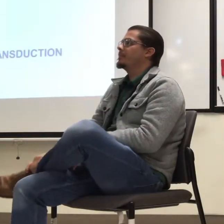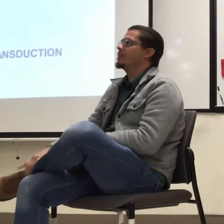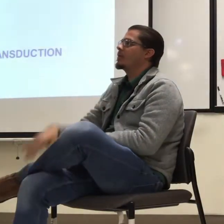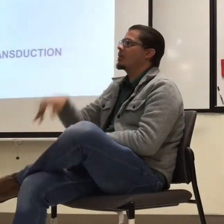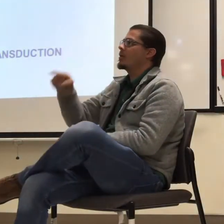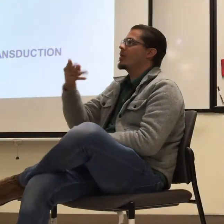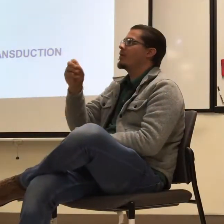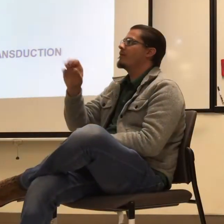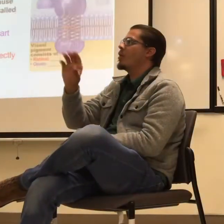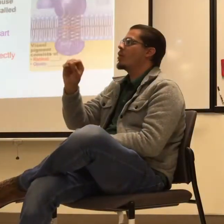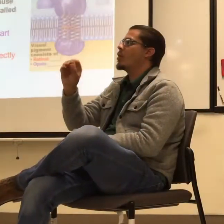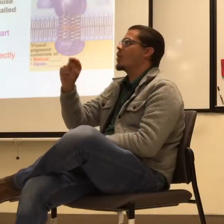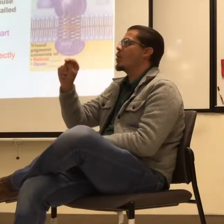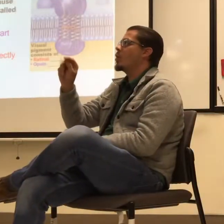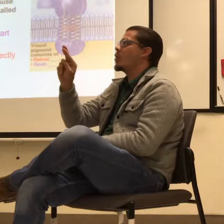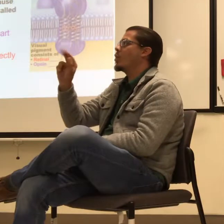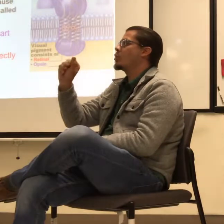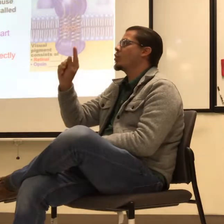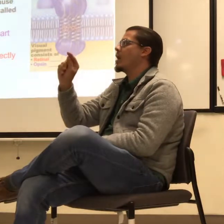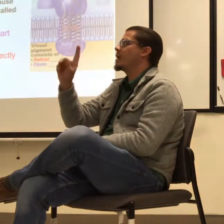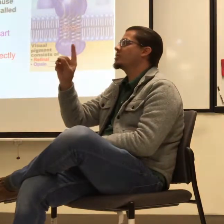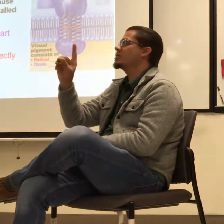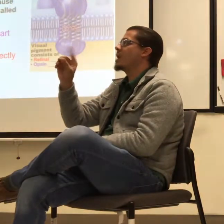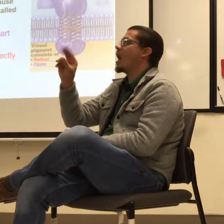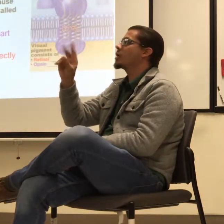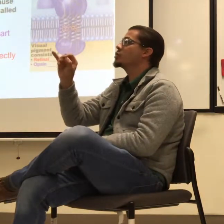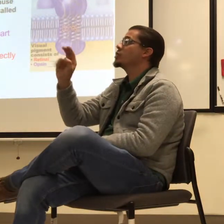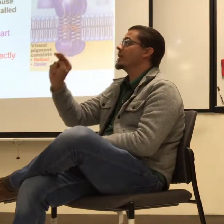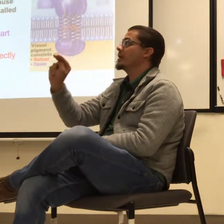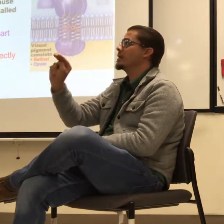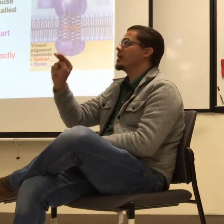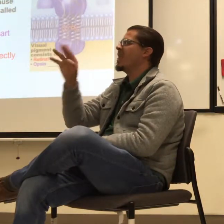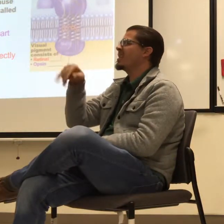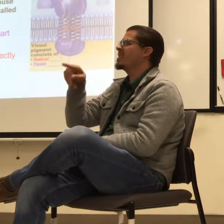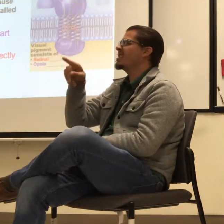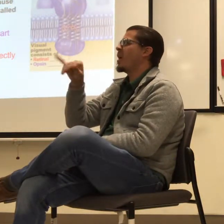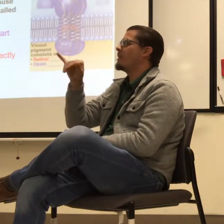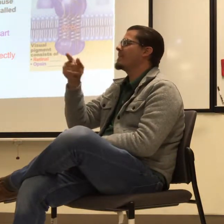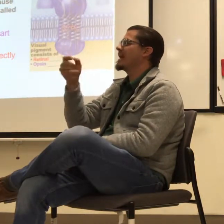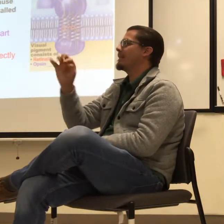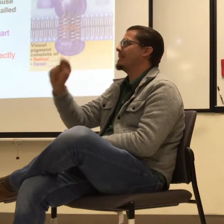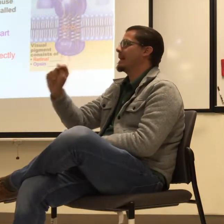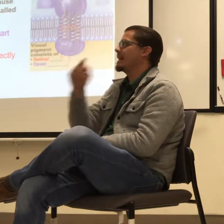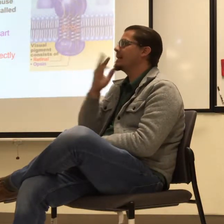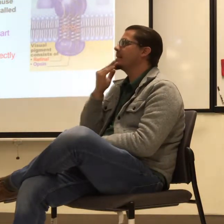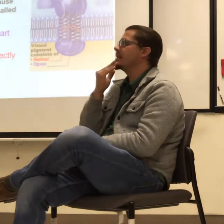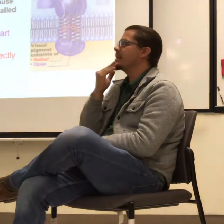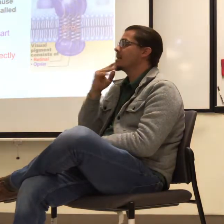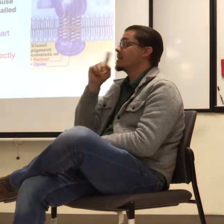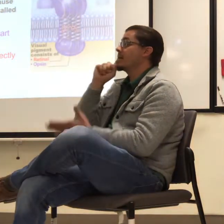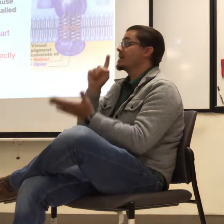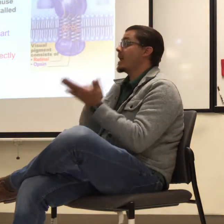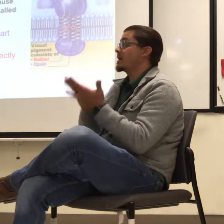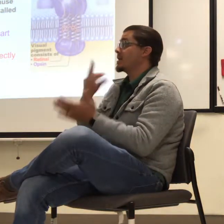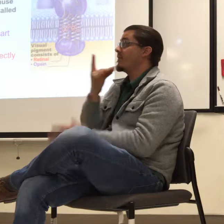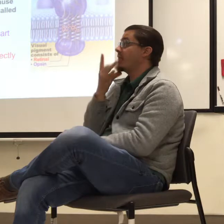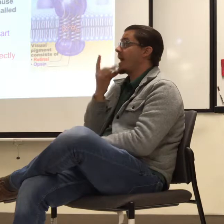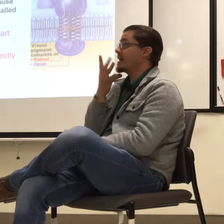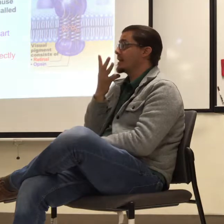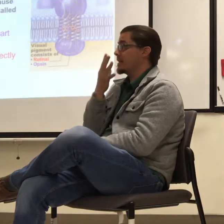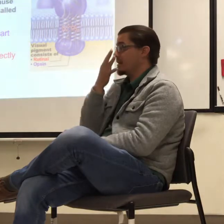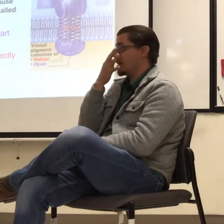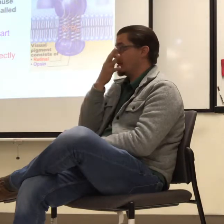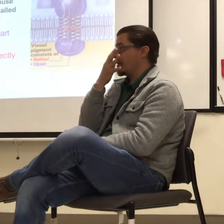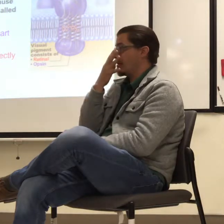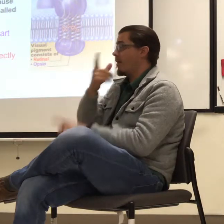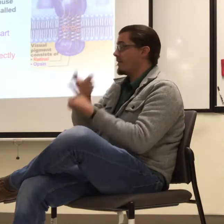Phototransduction is the study of, well, you got to study the visual pigment, which is, let me read from my slide, detection of light by